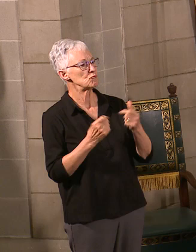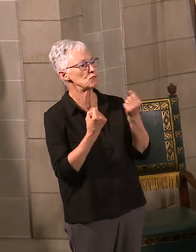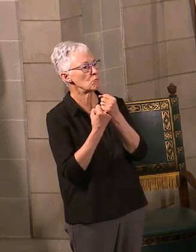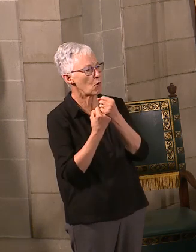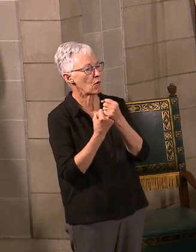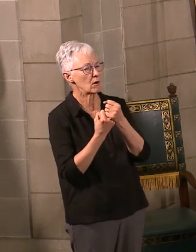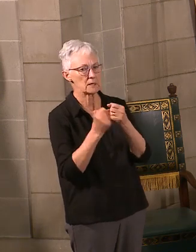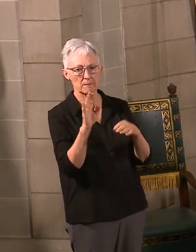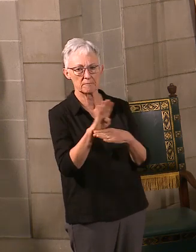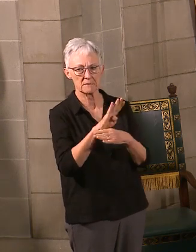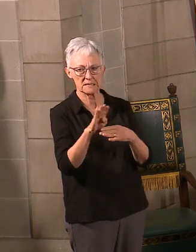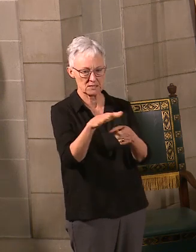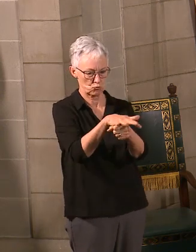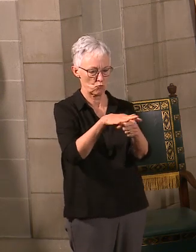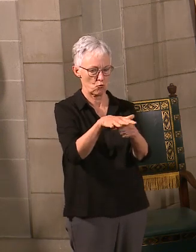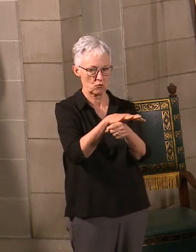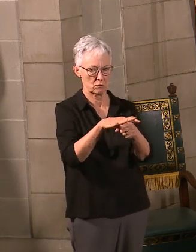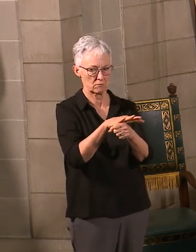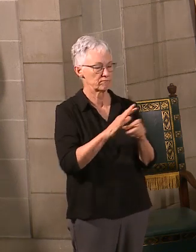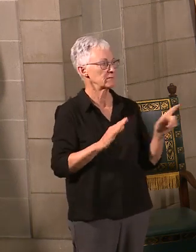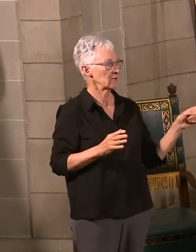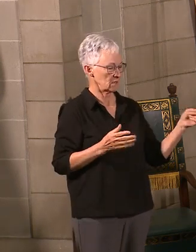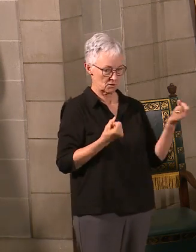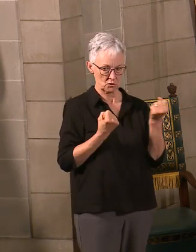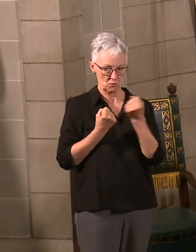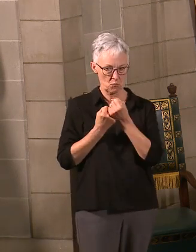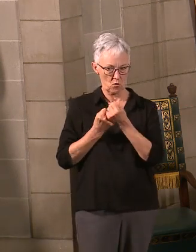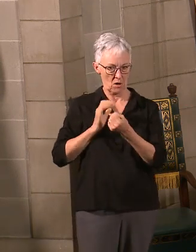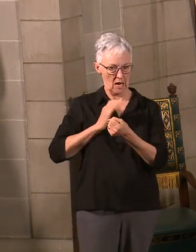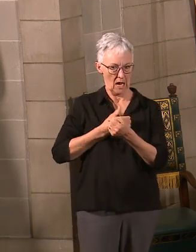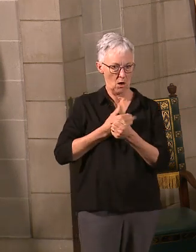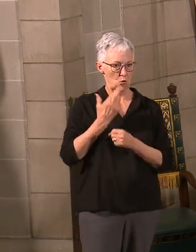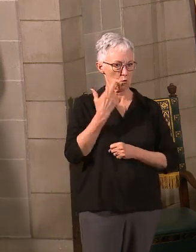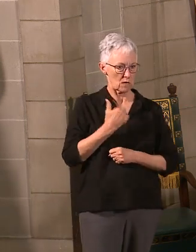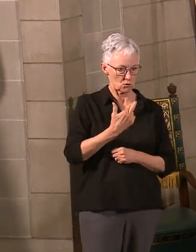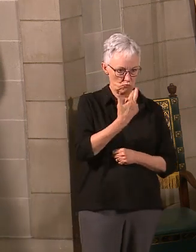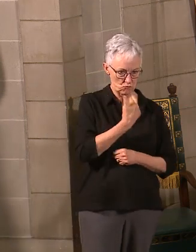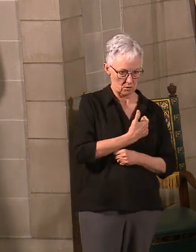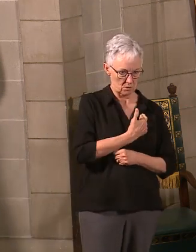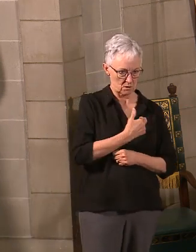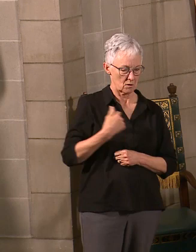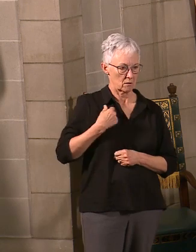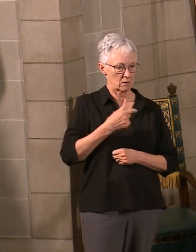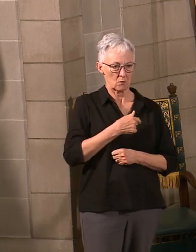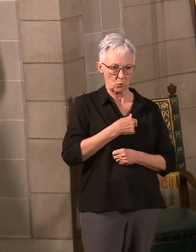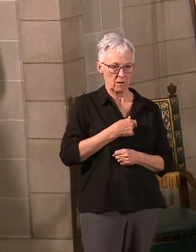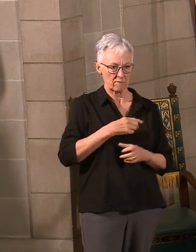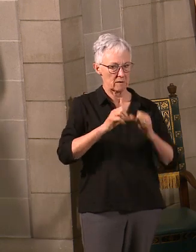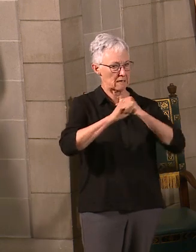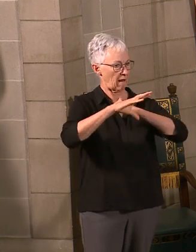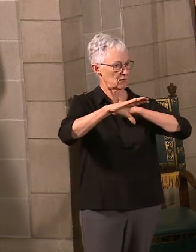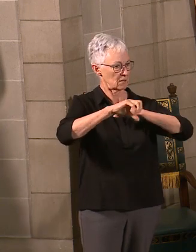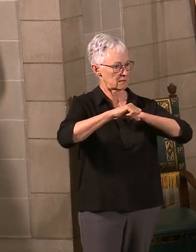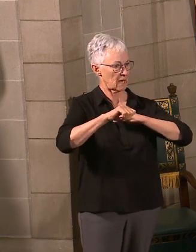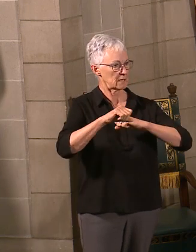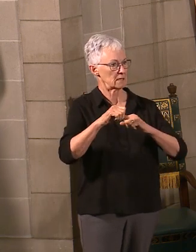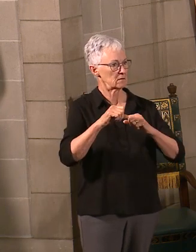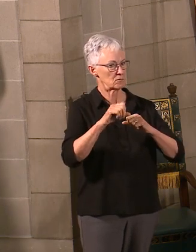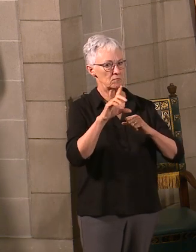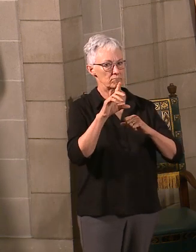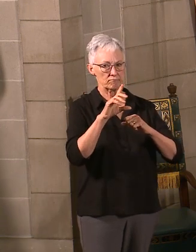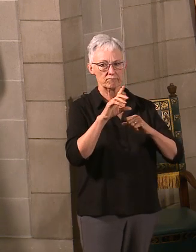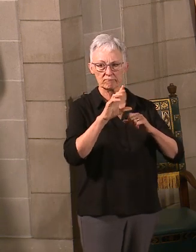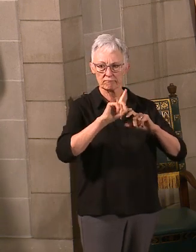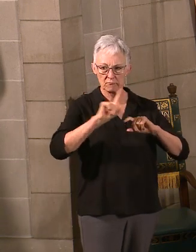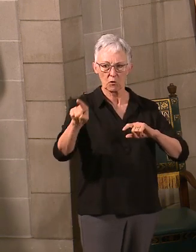doing with regard to supporting our restaurants. Nebraska is the number 2 state for takeout. We have Takeout Tuesdays to help promote it and support the people in the